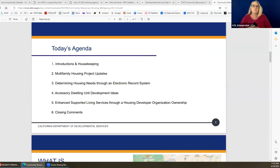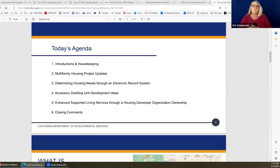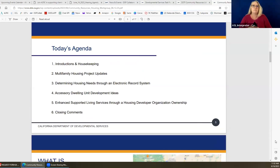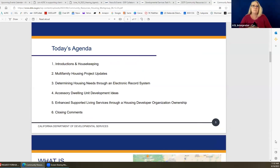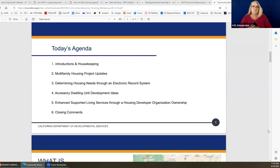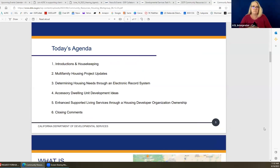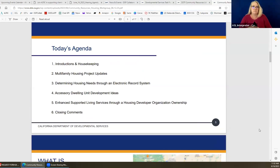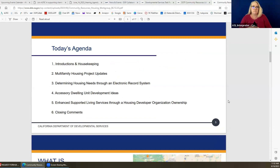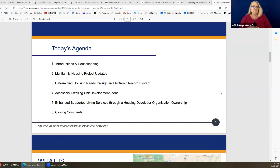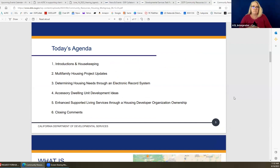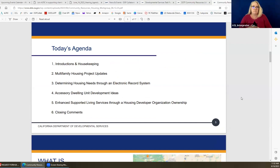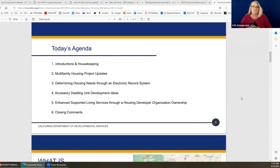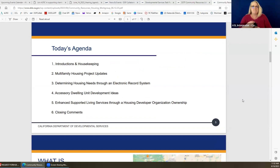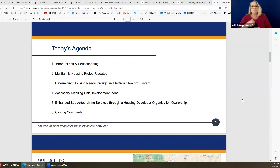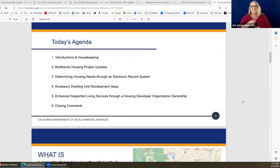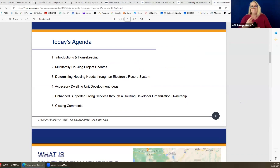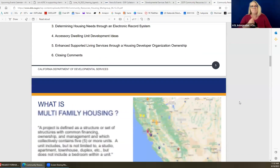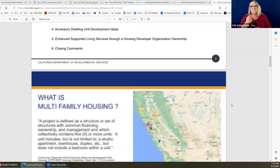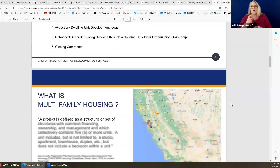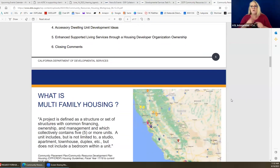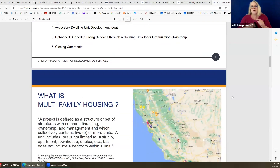I unfortunately was not able to attend this meeting. I was